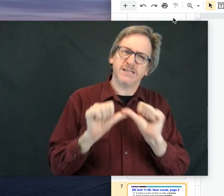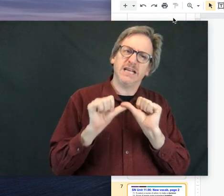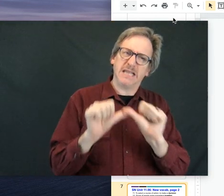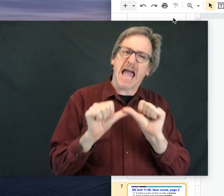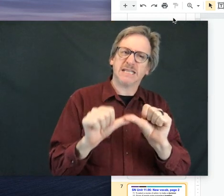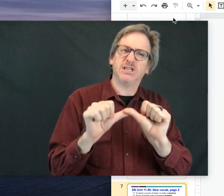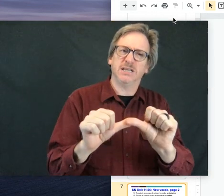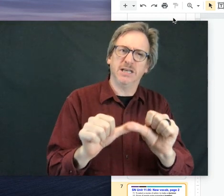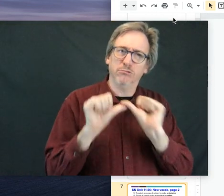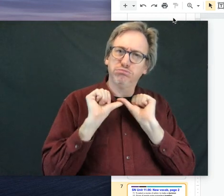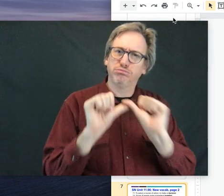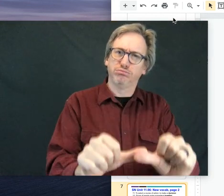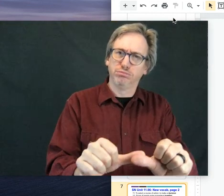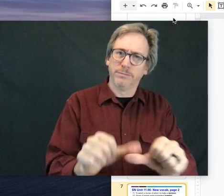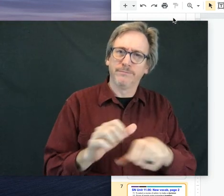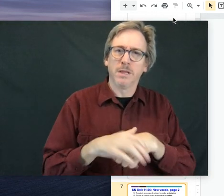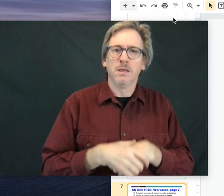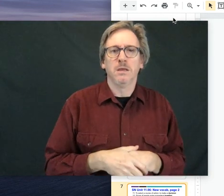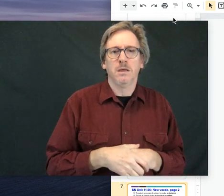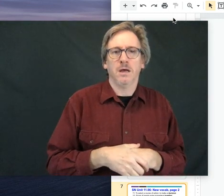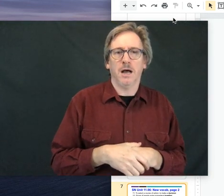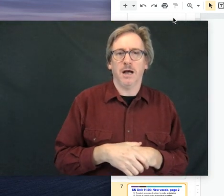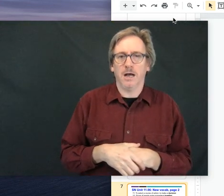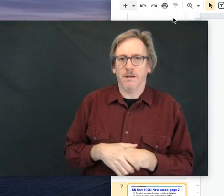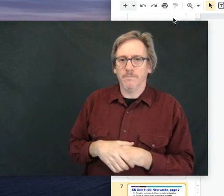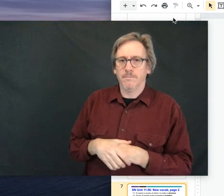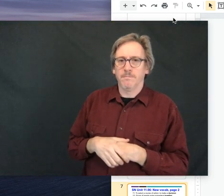It's in a last until.